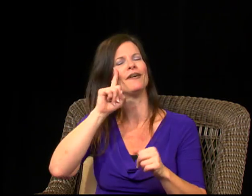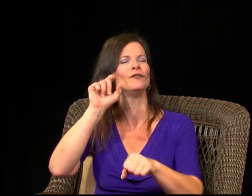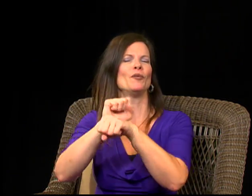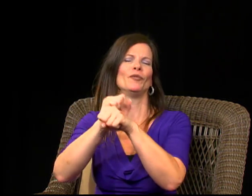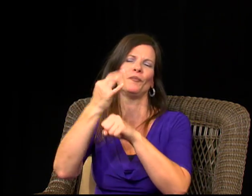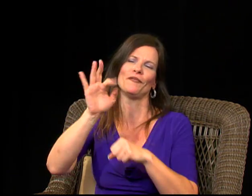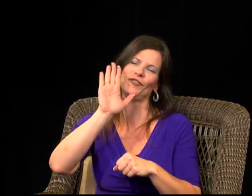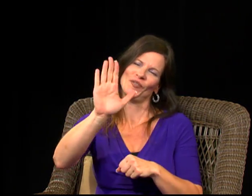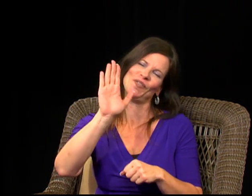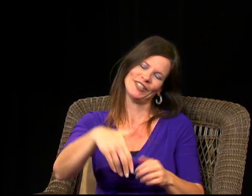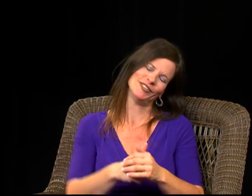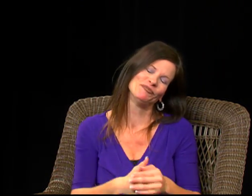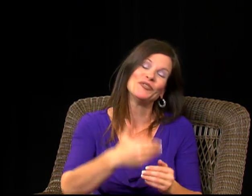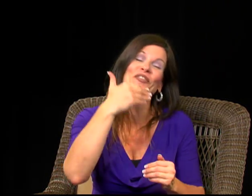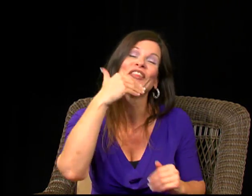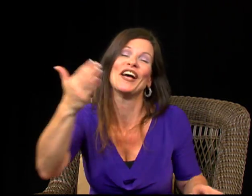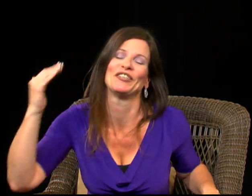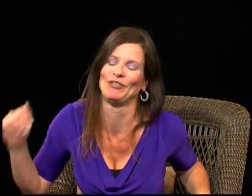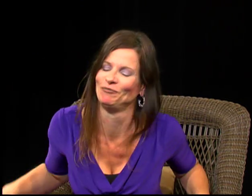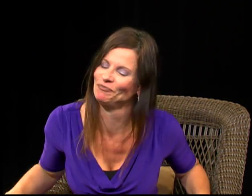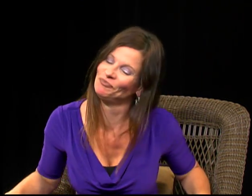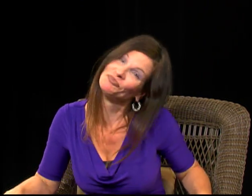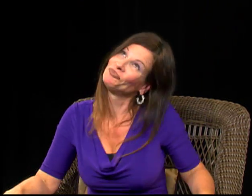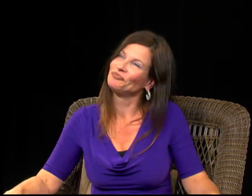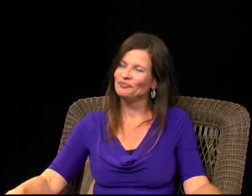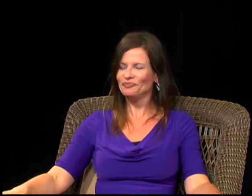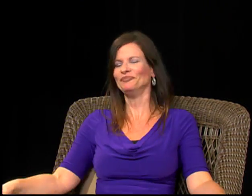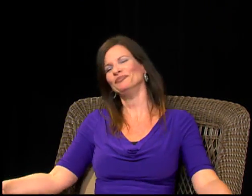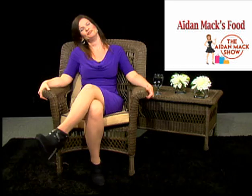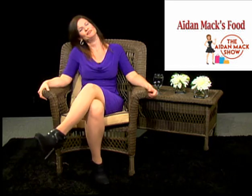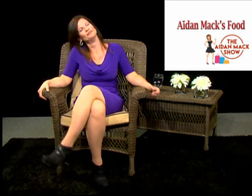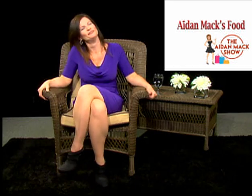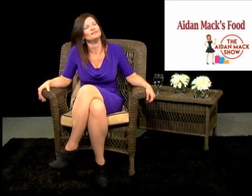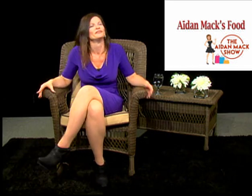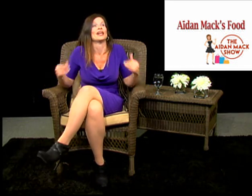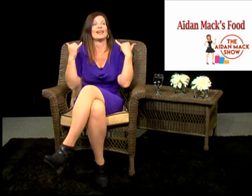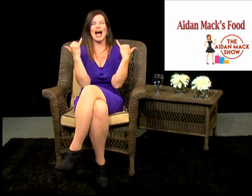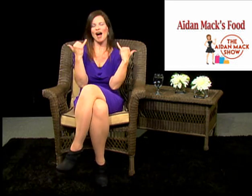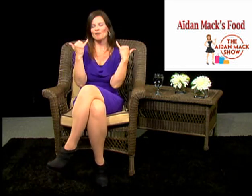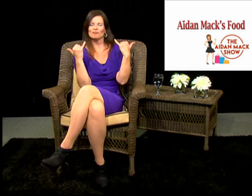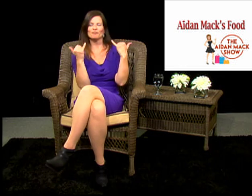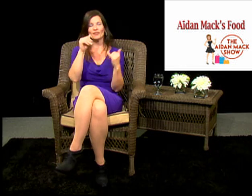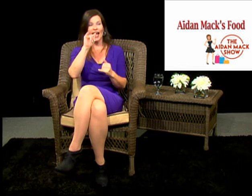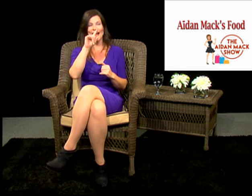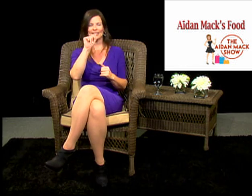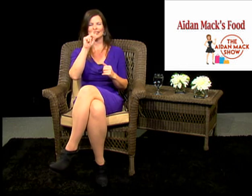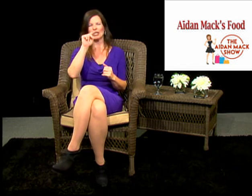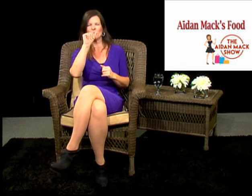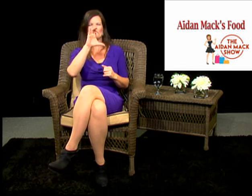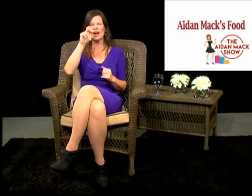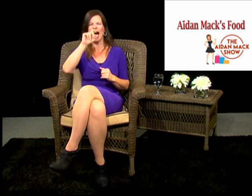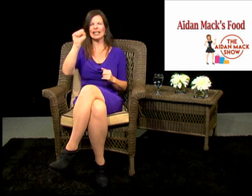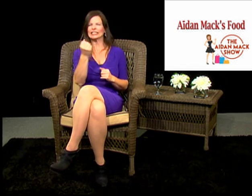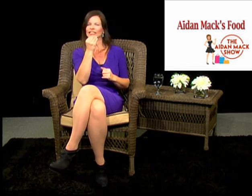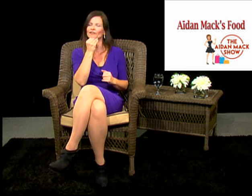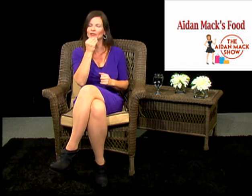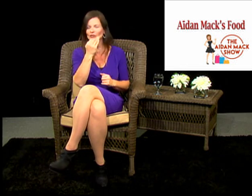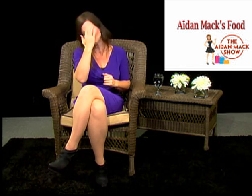on doing something right and providing interpreters for their drive-through window. Thank you. Now on to Aidan